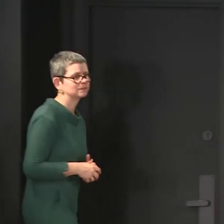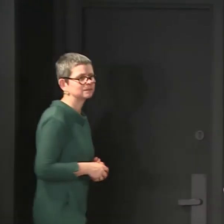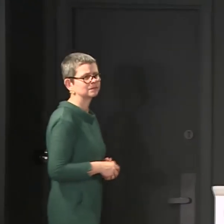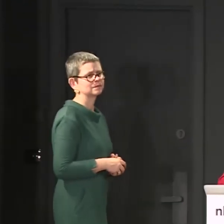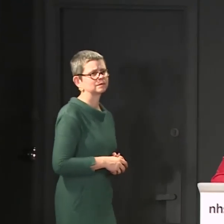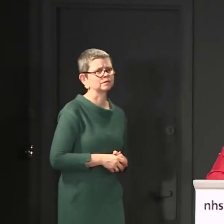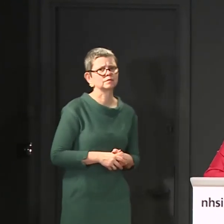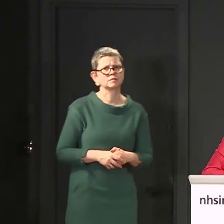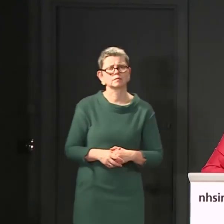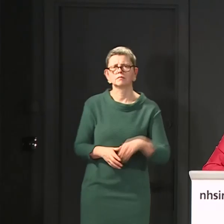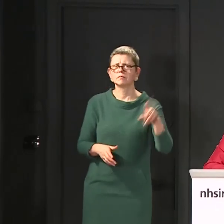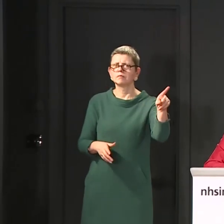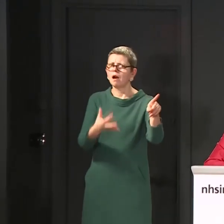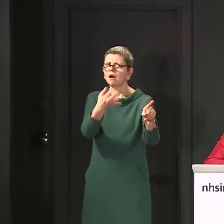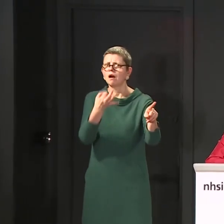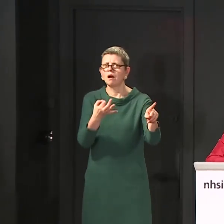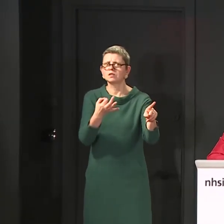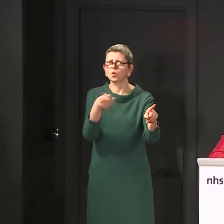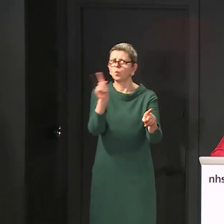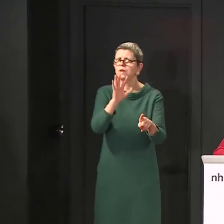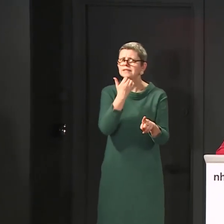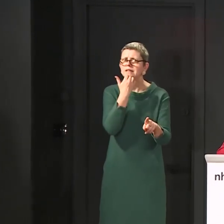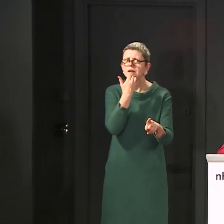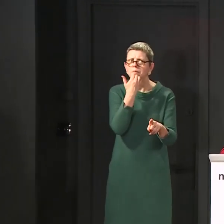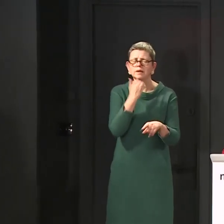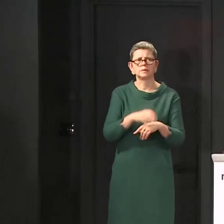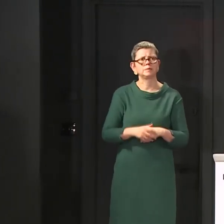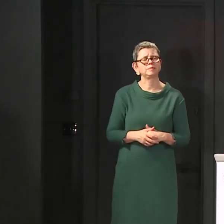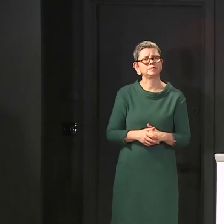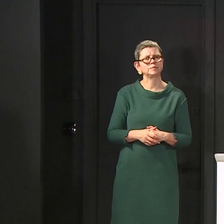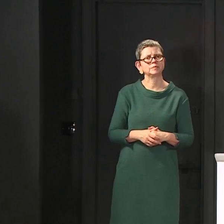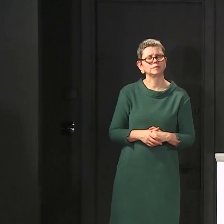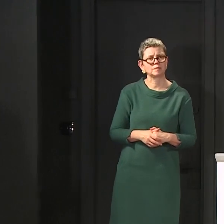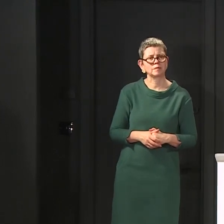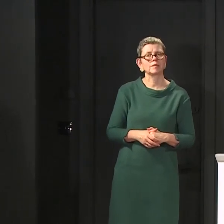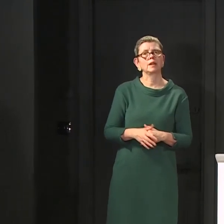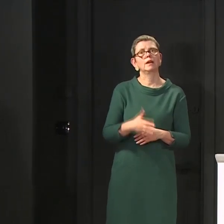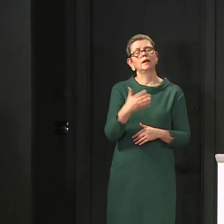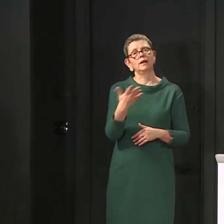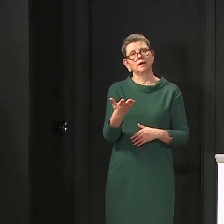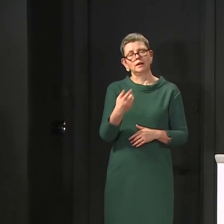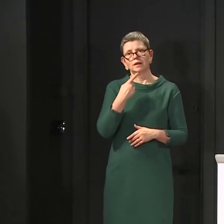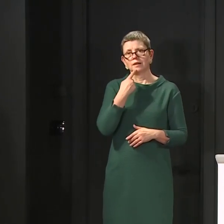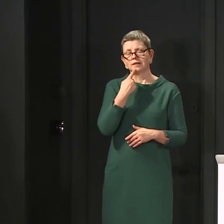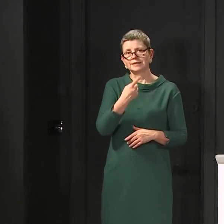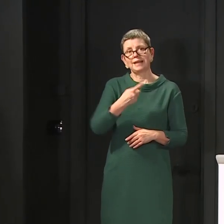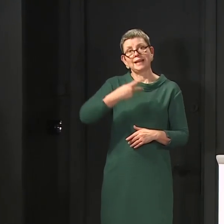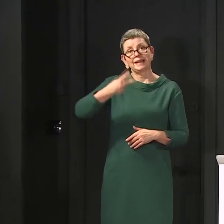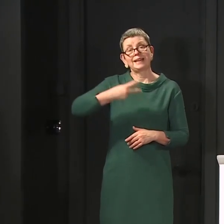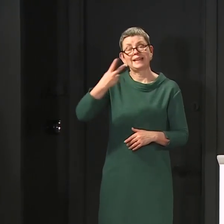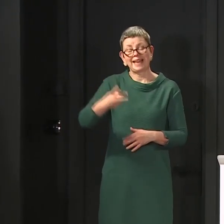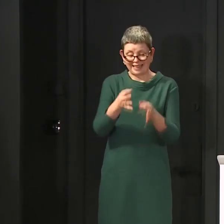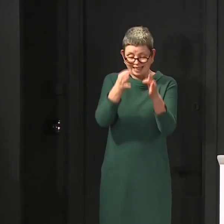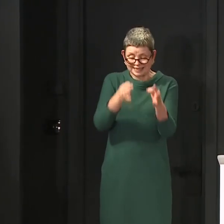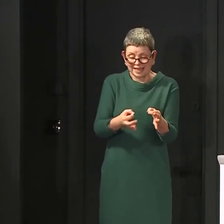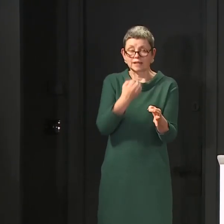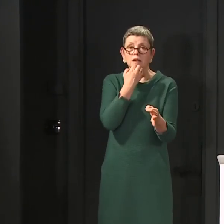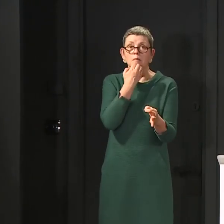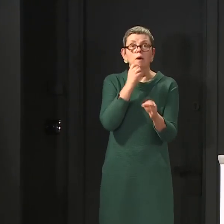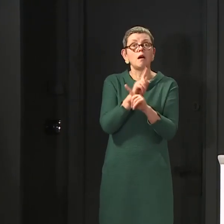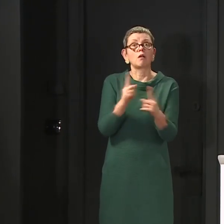What is that number then? Can you tell us that number? Well, I think several times now, Chris, I've said to you, I can't tell you that number because